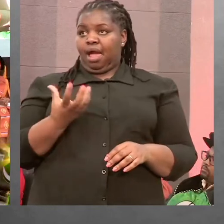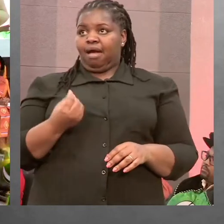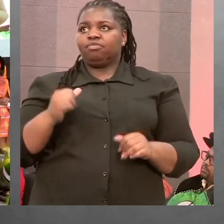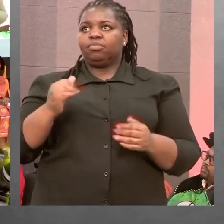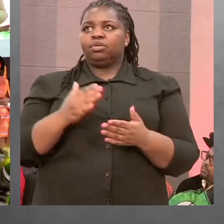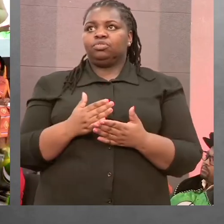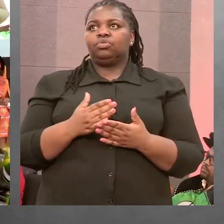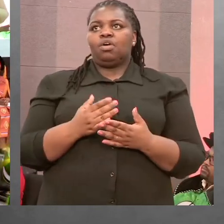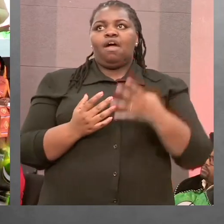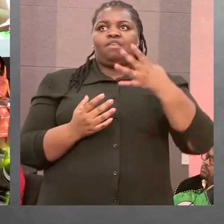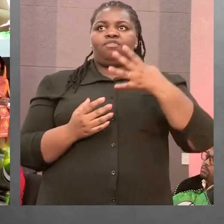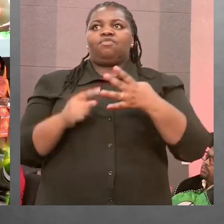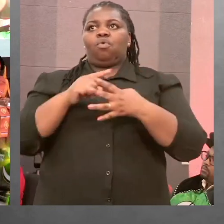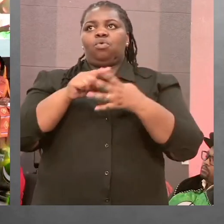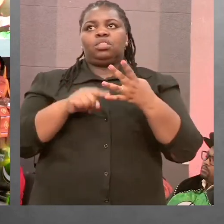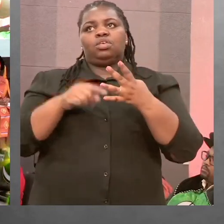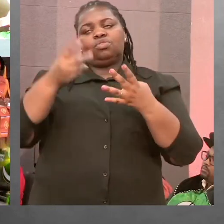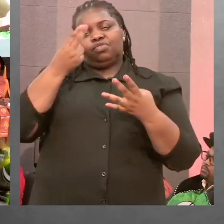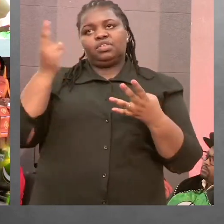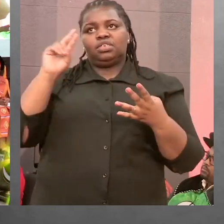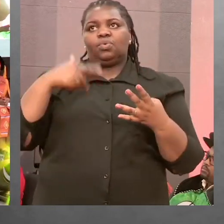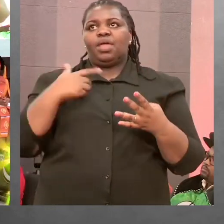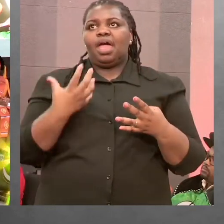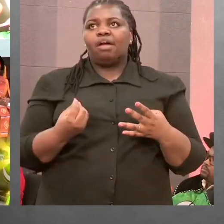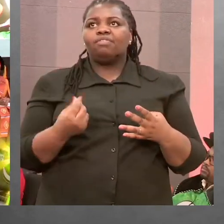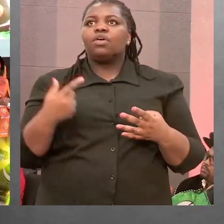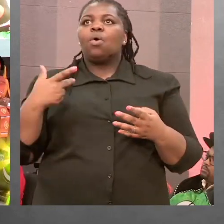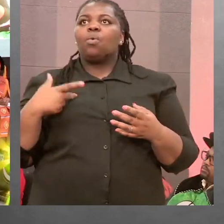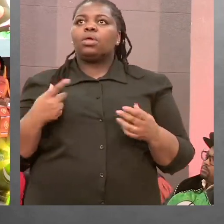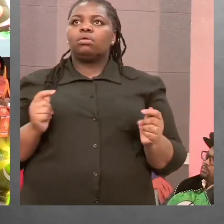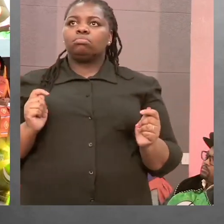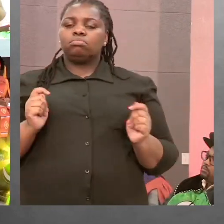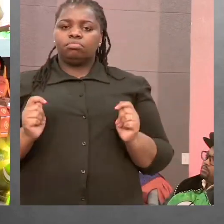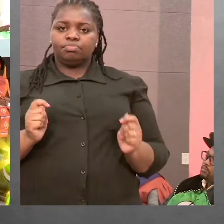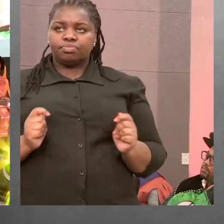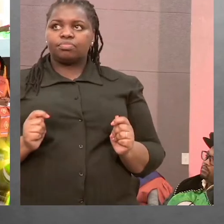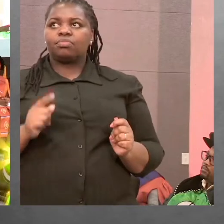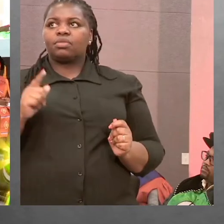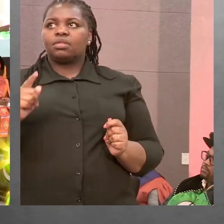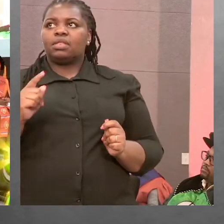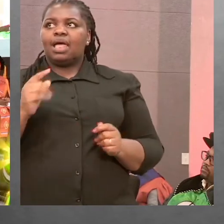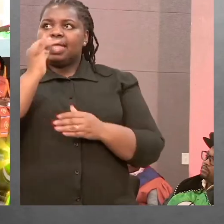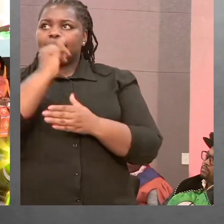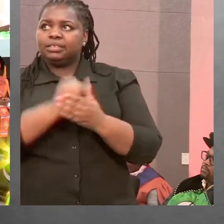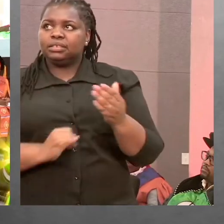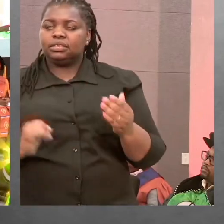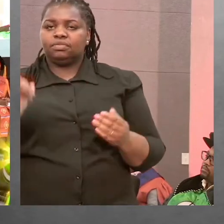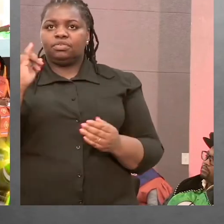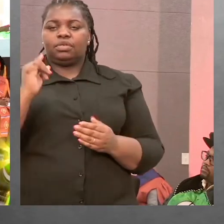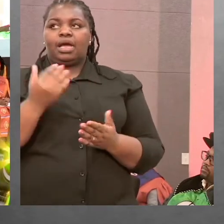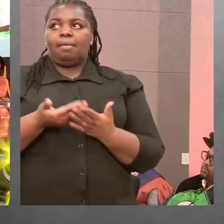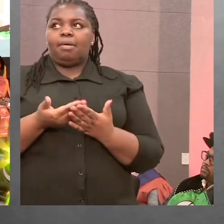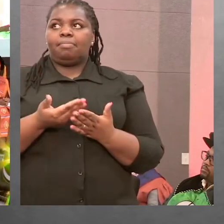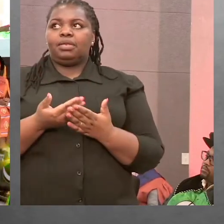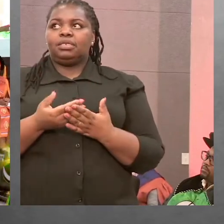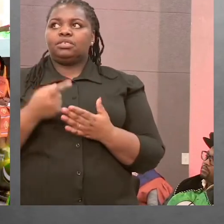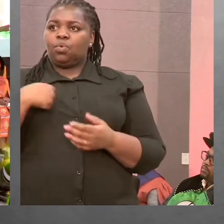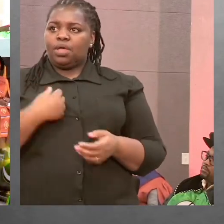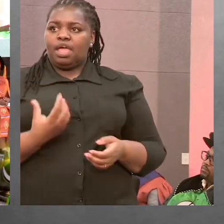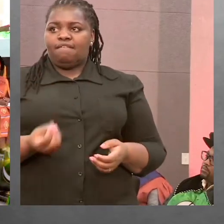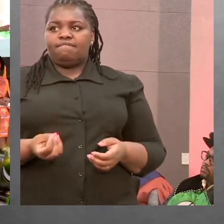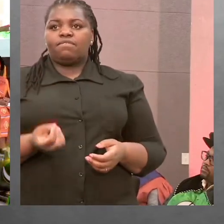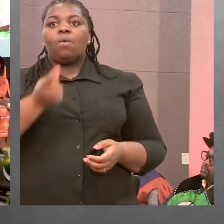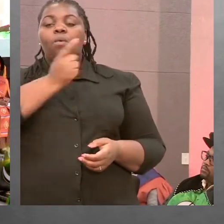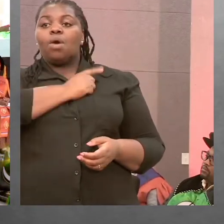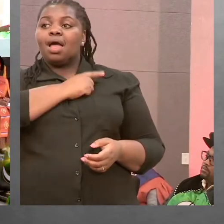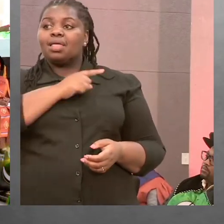of the four institutions that we have. We utilize the individual capabilities that we have,